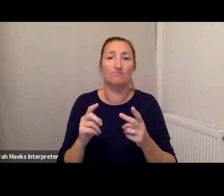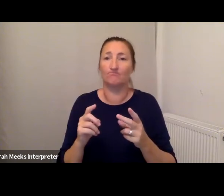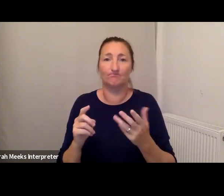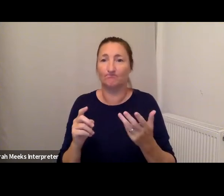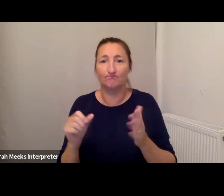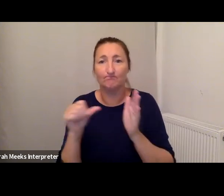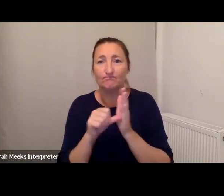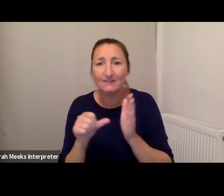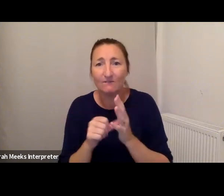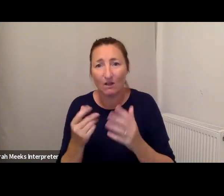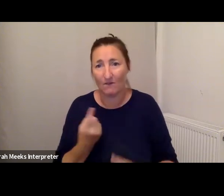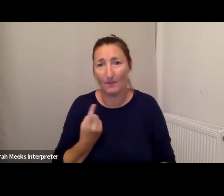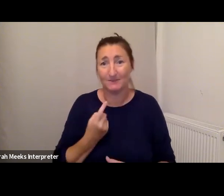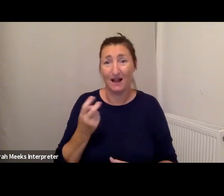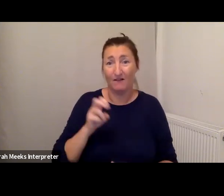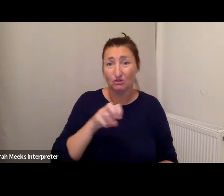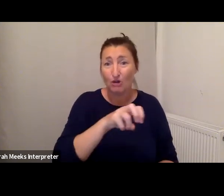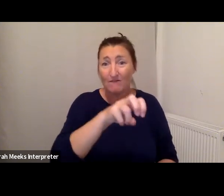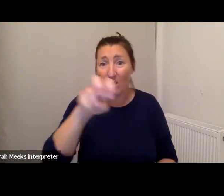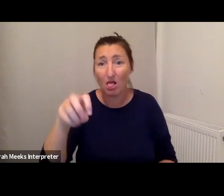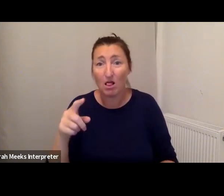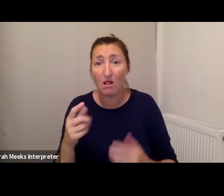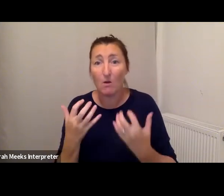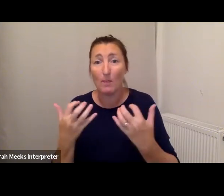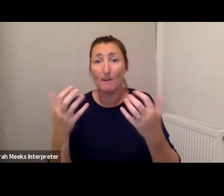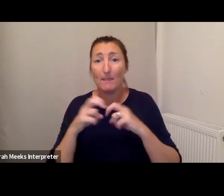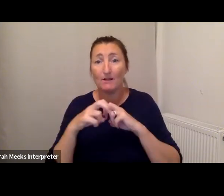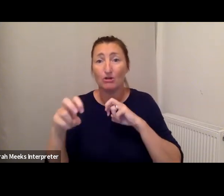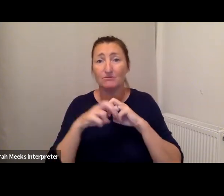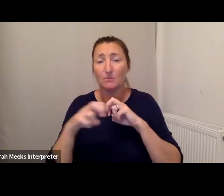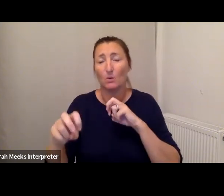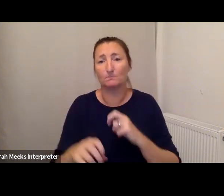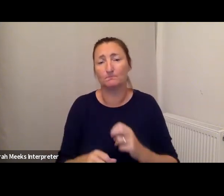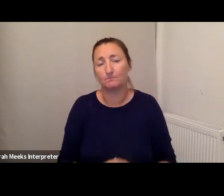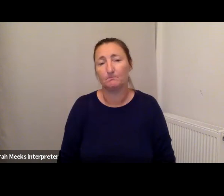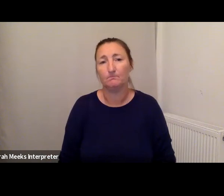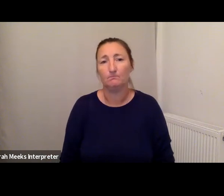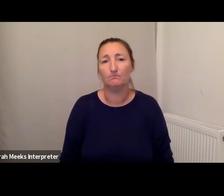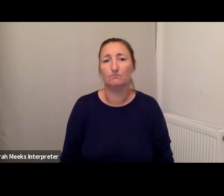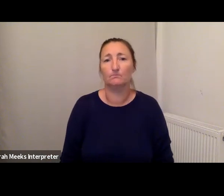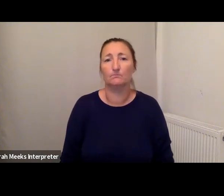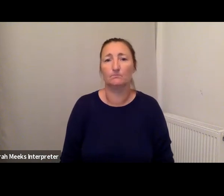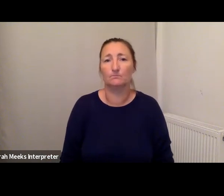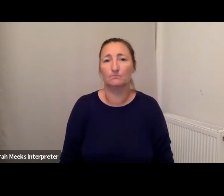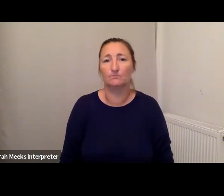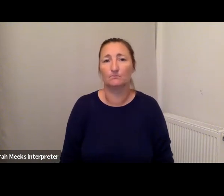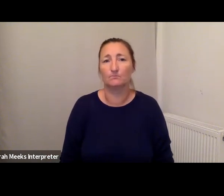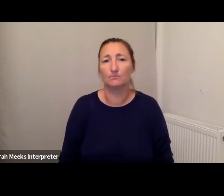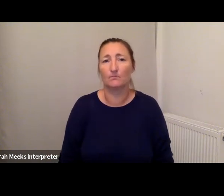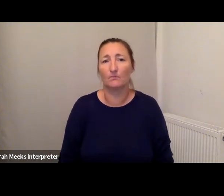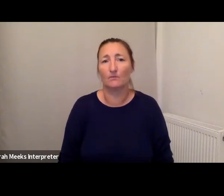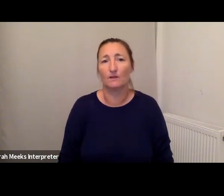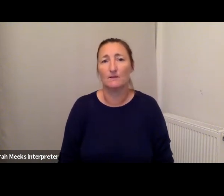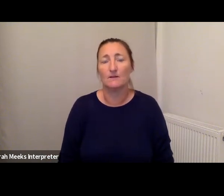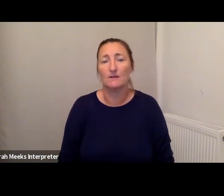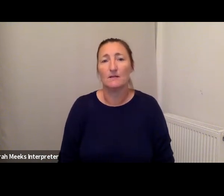city on their own. And what is not familiar with our current focus on individual impacts